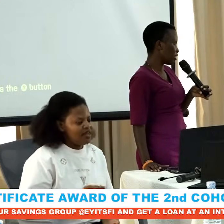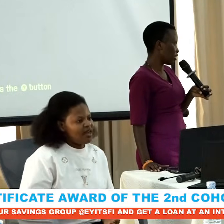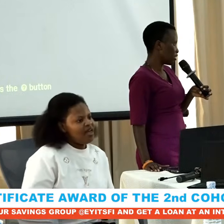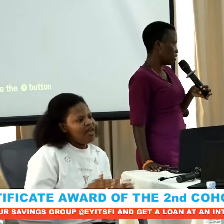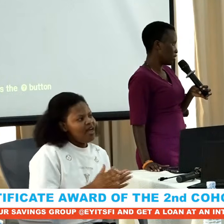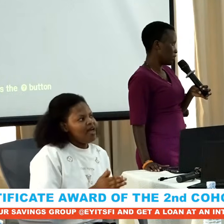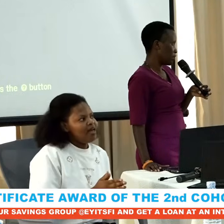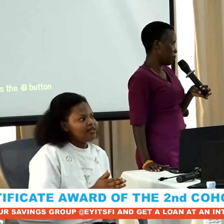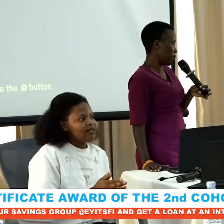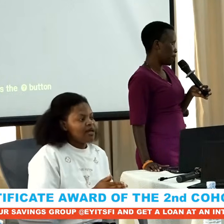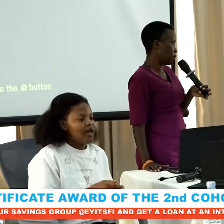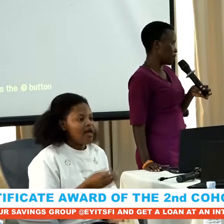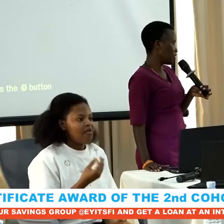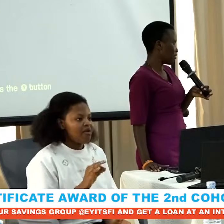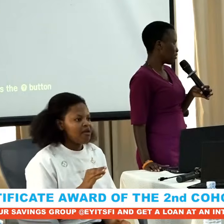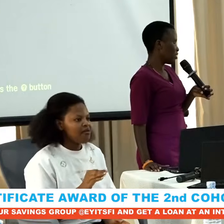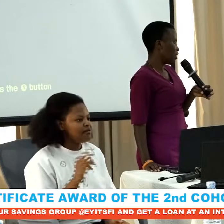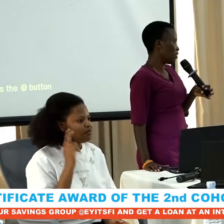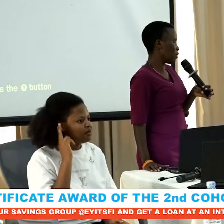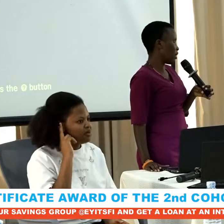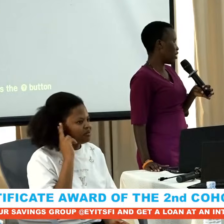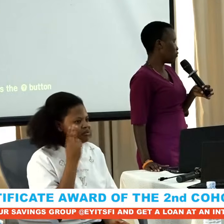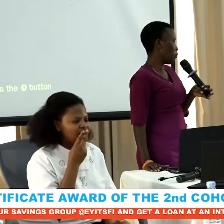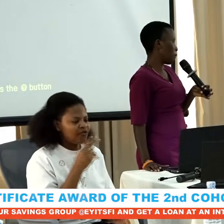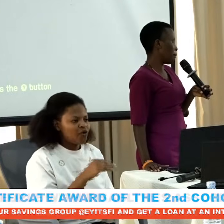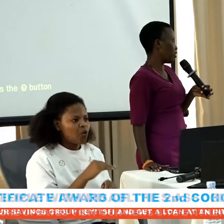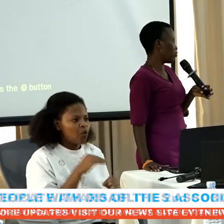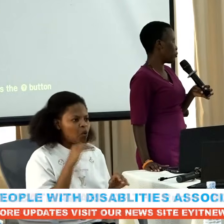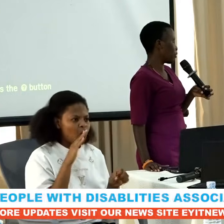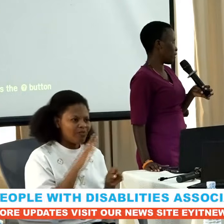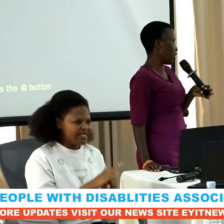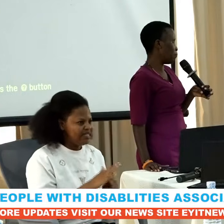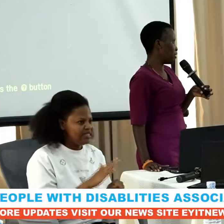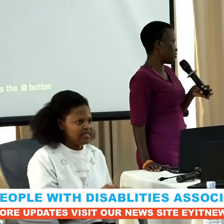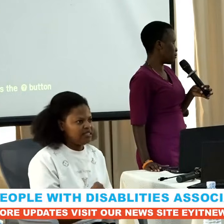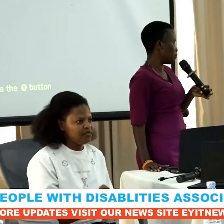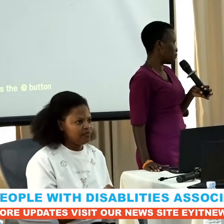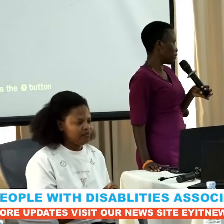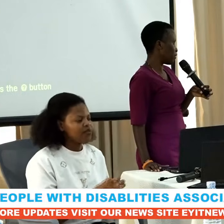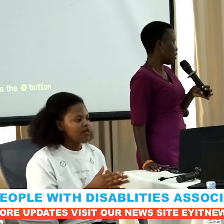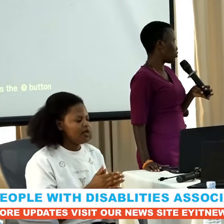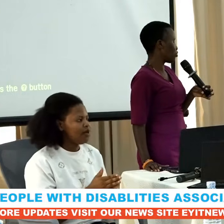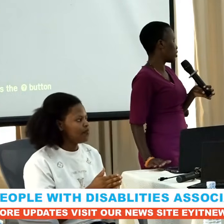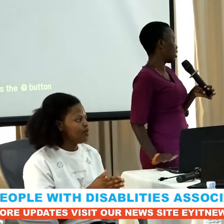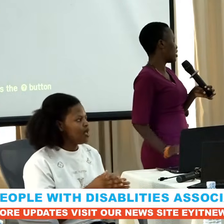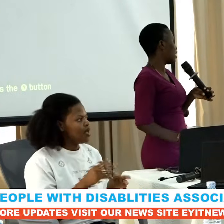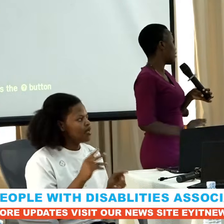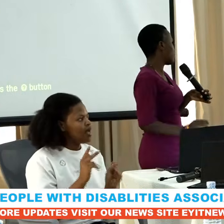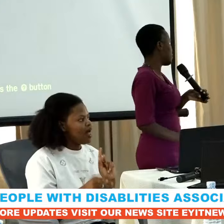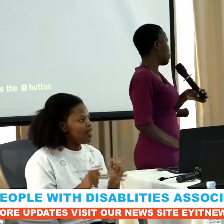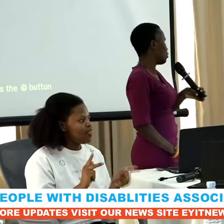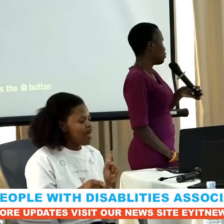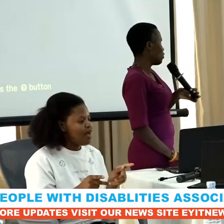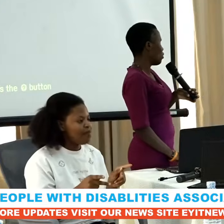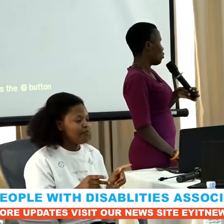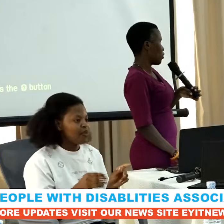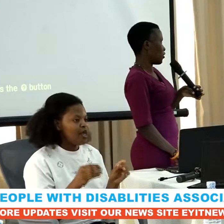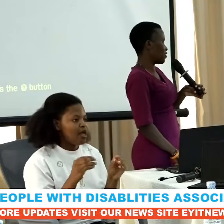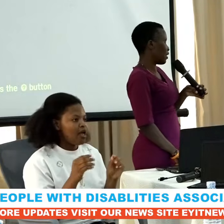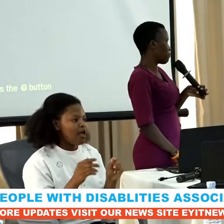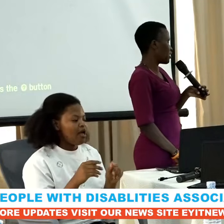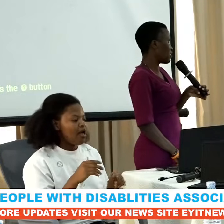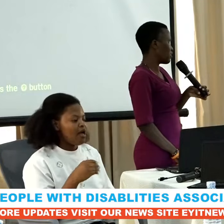hearing impairment. Then we have people living with albinism. They are also regarded as people